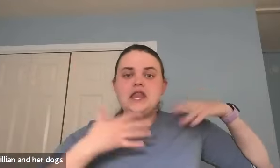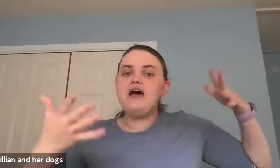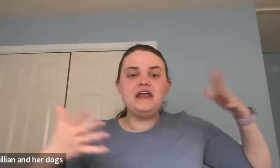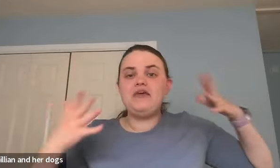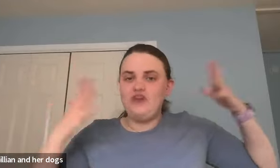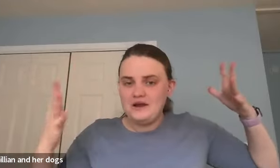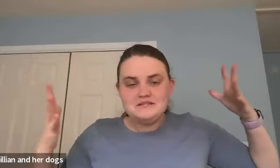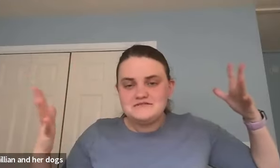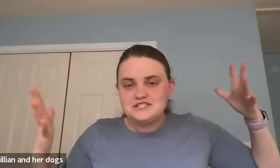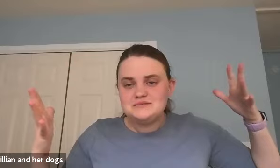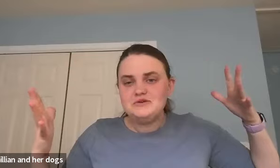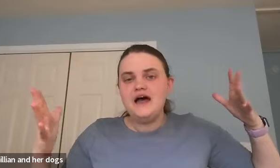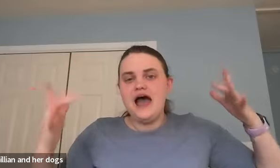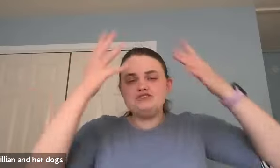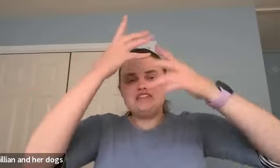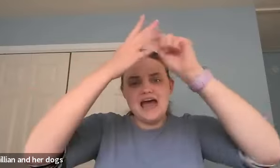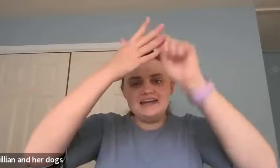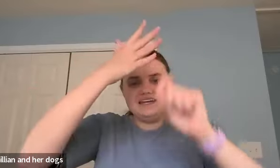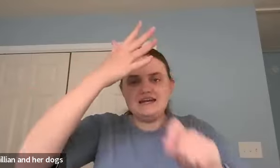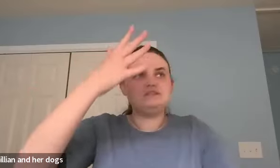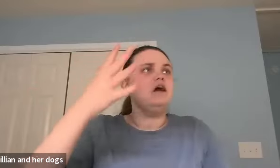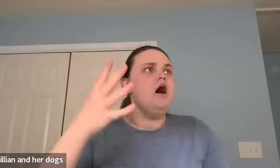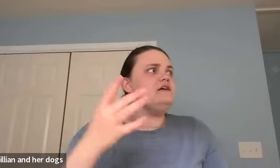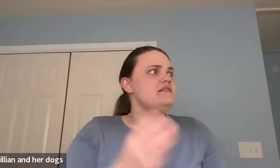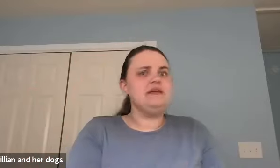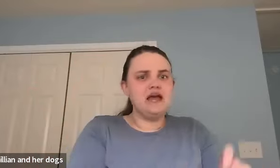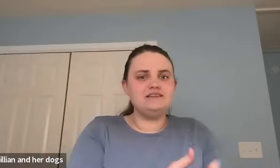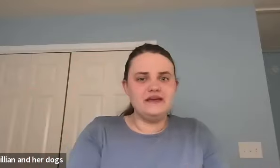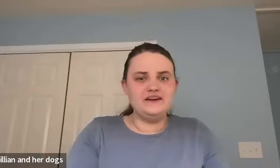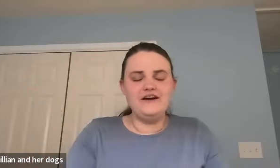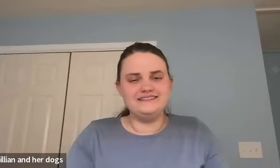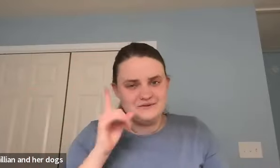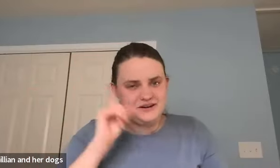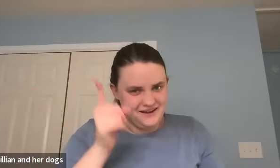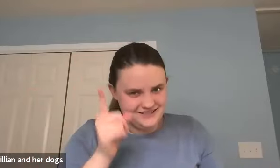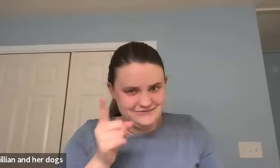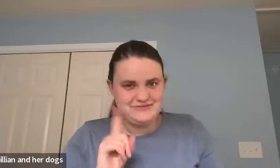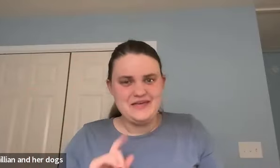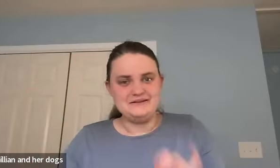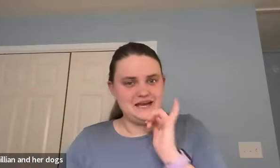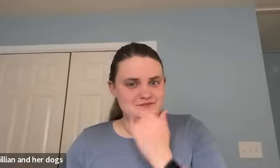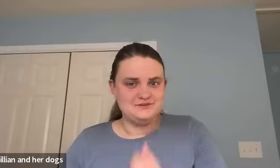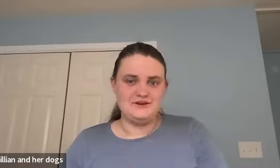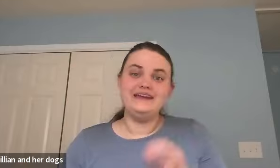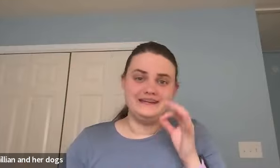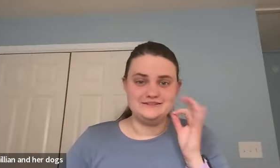Not that I thought it was a vegetable. I was just adding and I was like, oh yeah, let me add tomato. And someone got onto me for that. And I was like, I'm so sorry. It is a